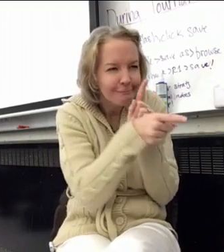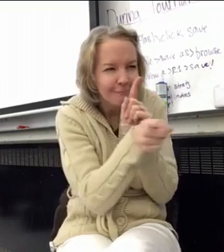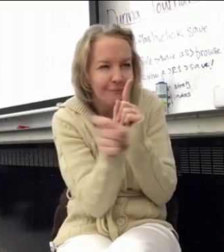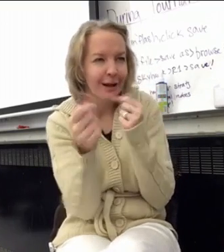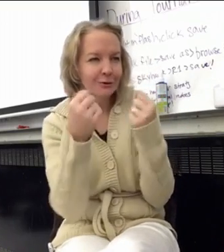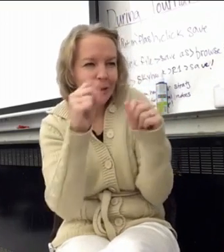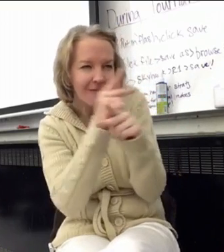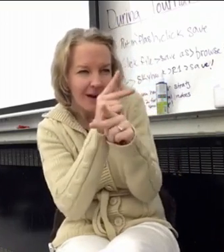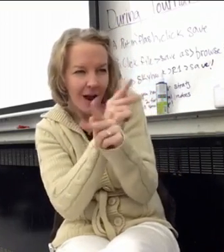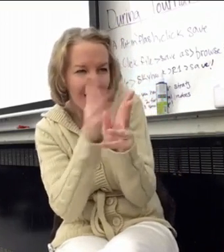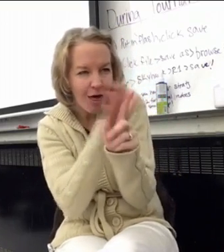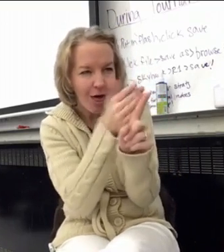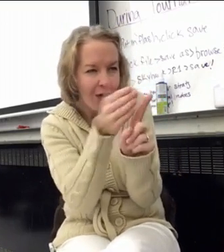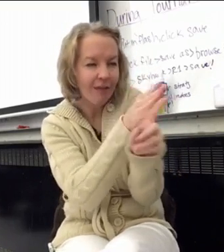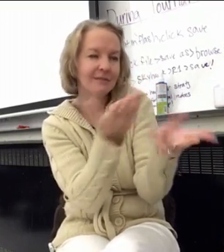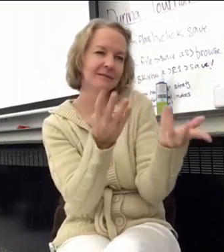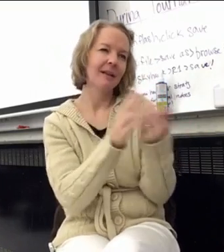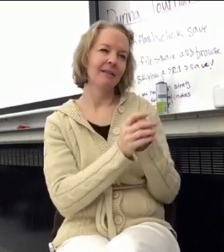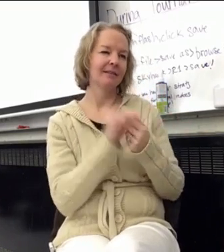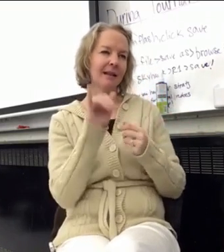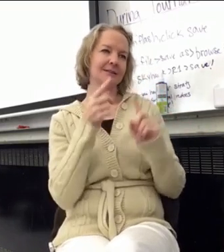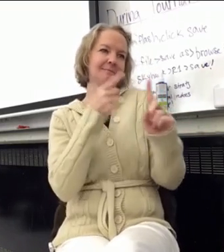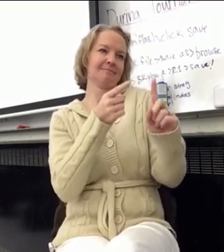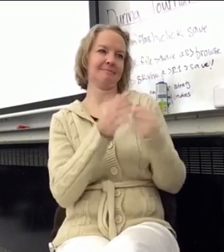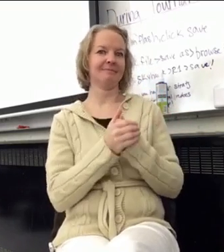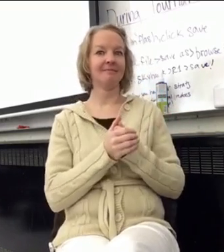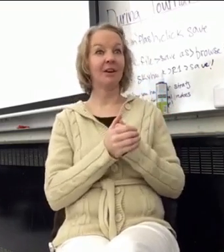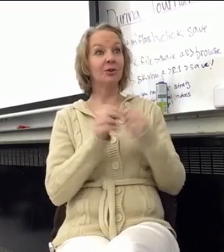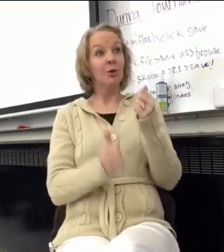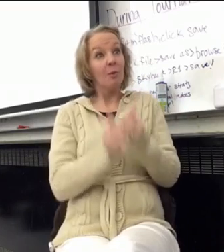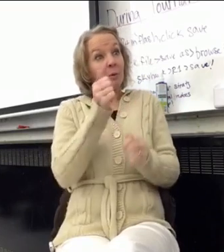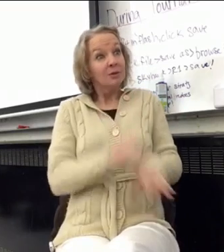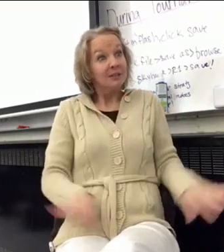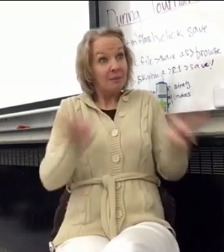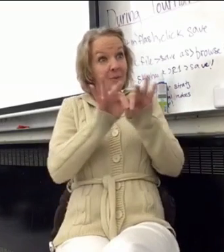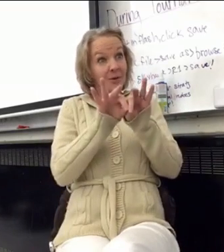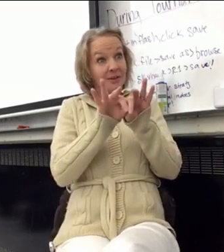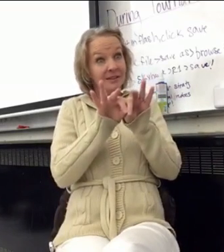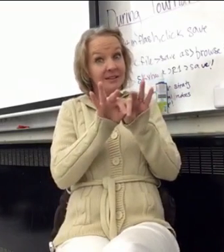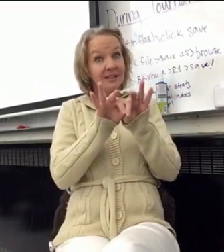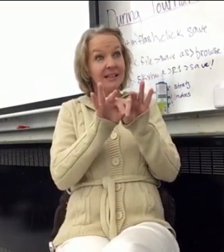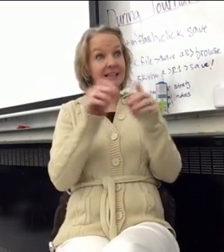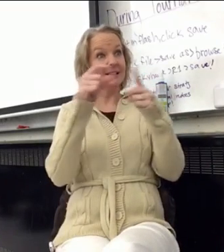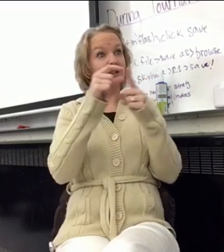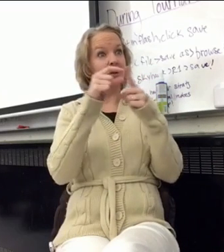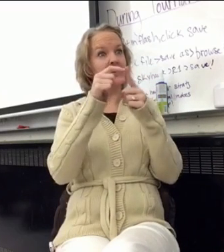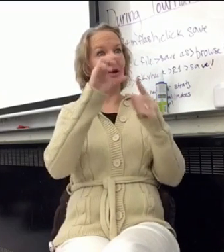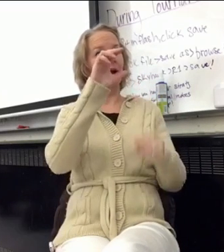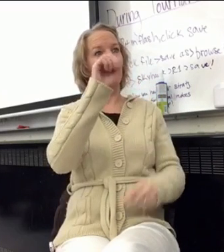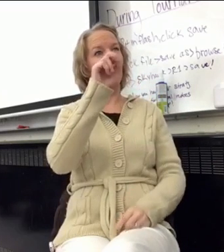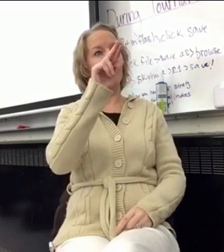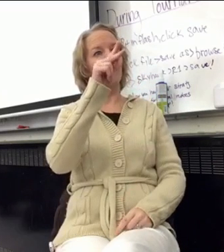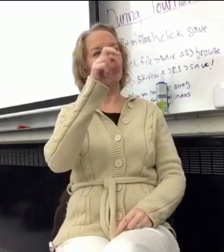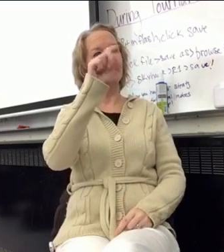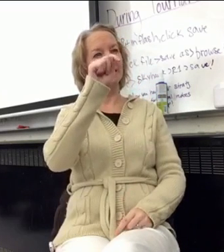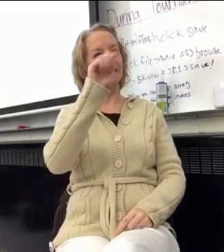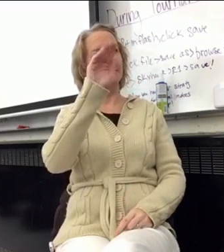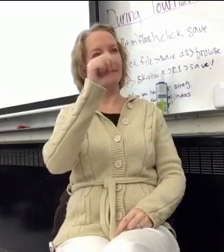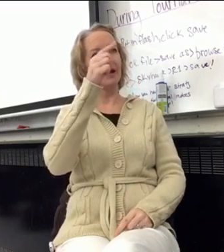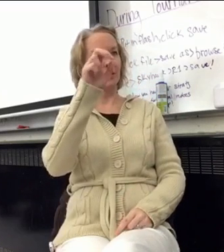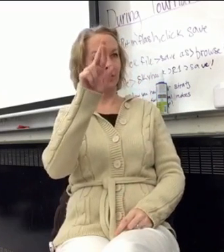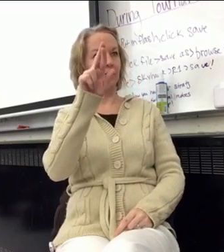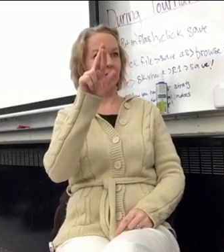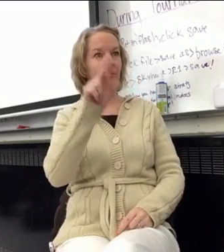find their way. The most important one out of the two, though, so this is a starred term, is going to be the term carpetbagger. So again, if